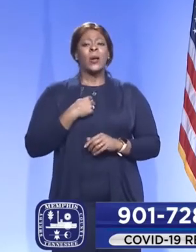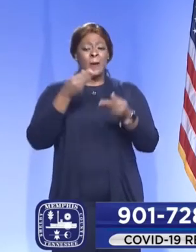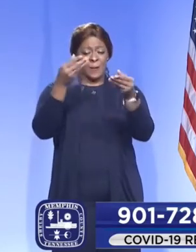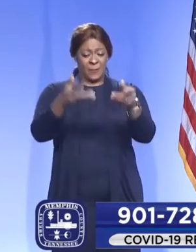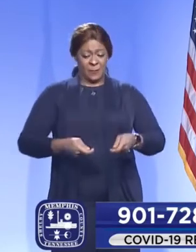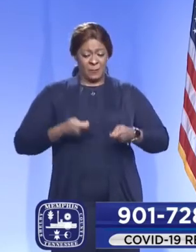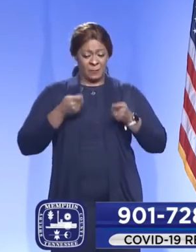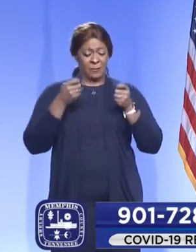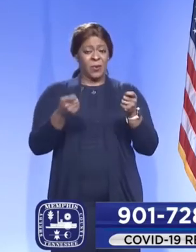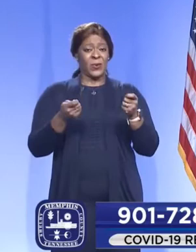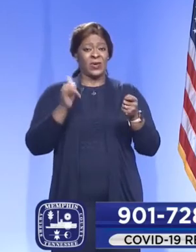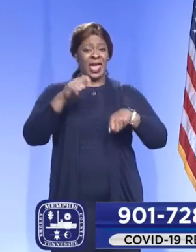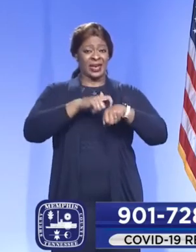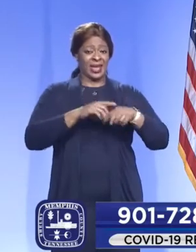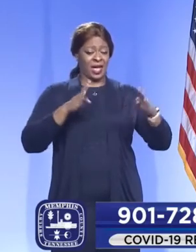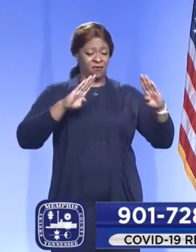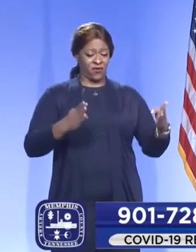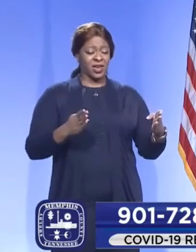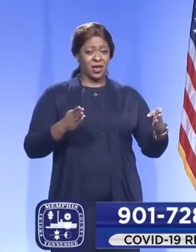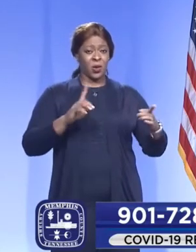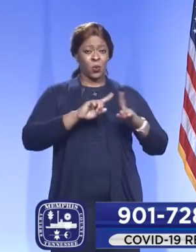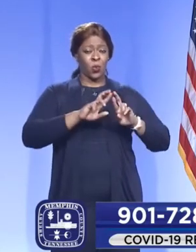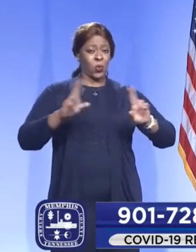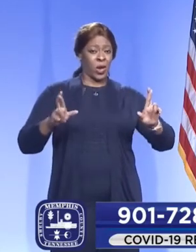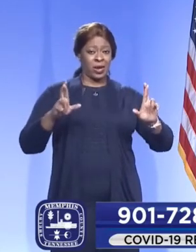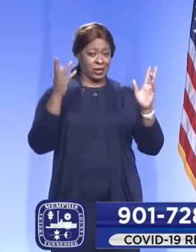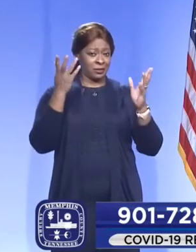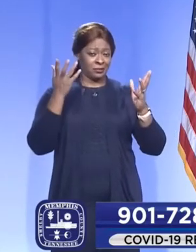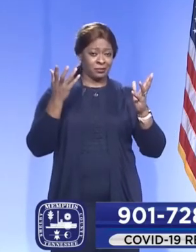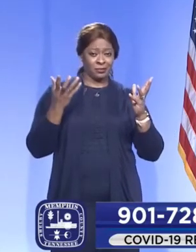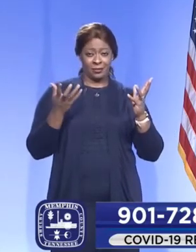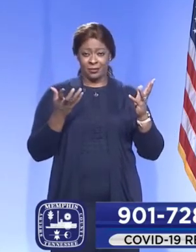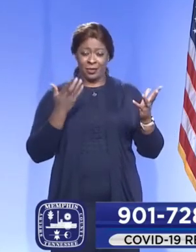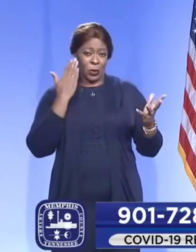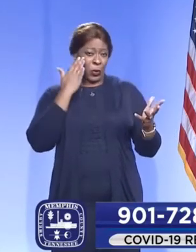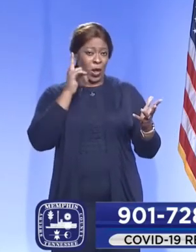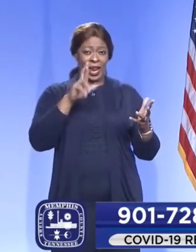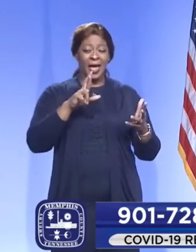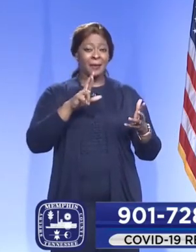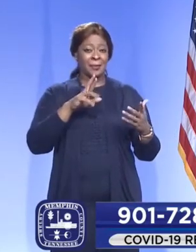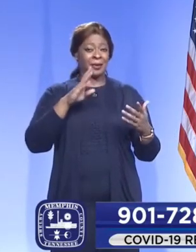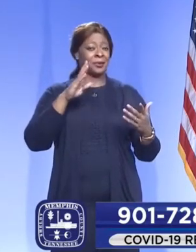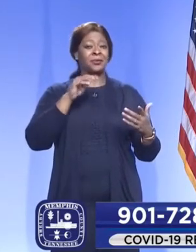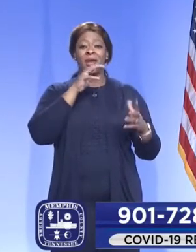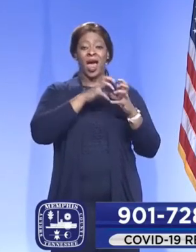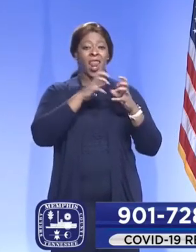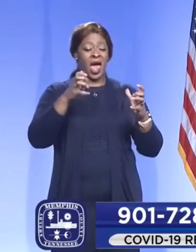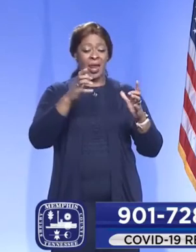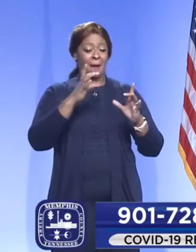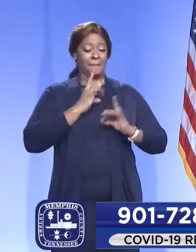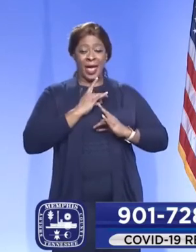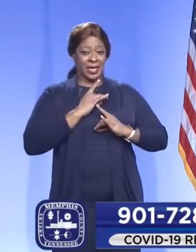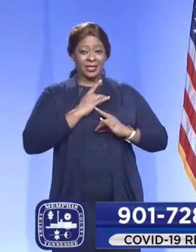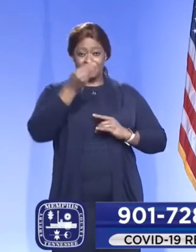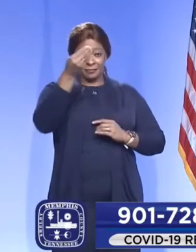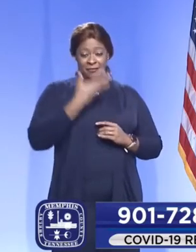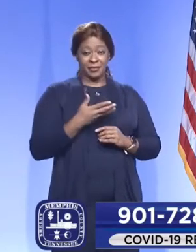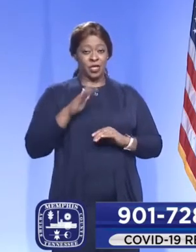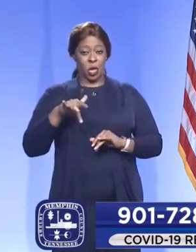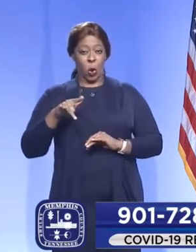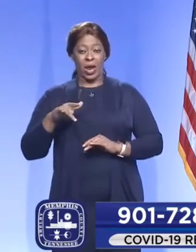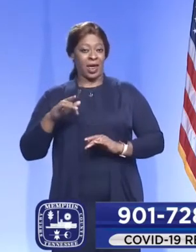a specific moment in time. So it's a snapshot throughout the day. And some laboratories do seem to have a